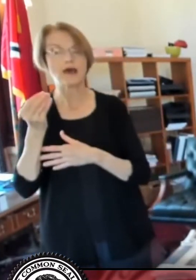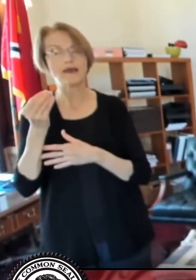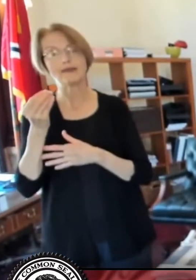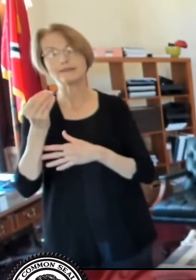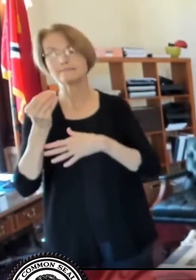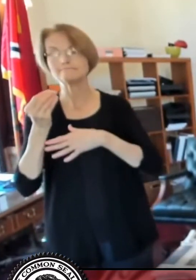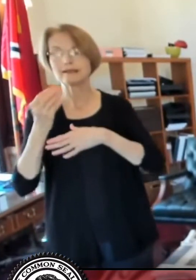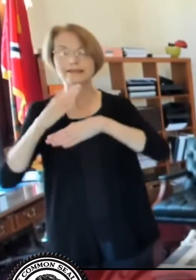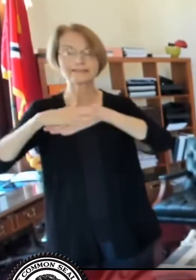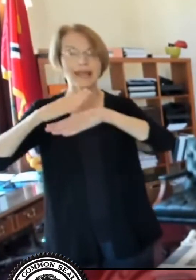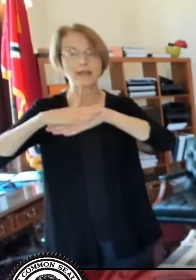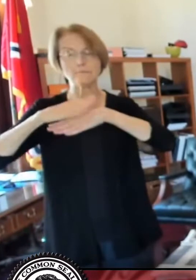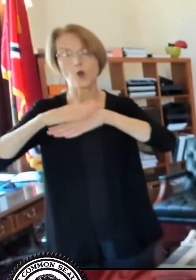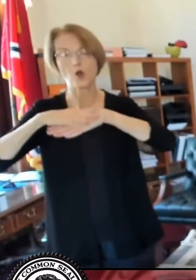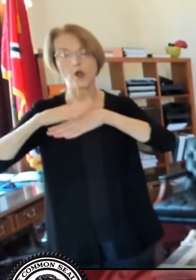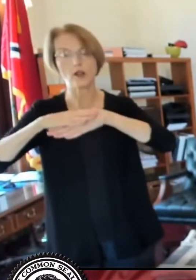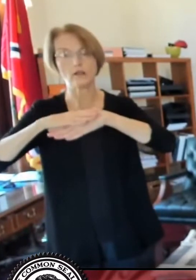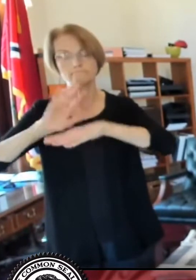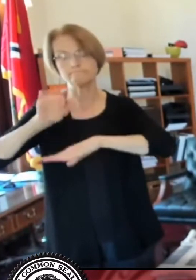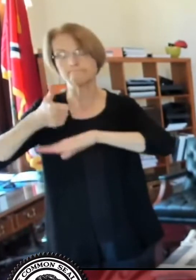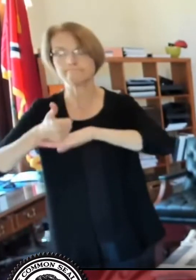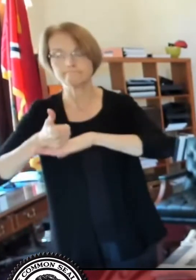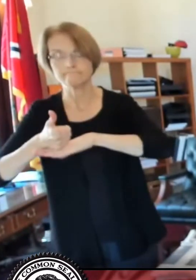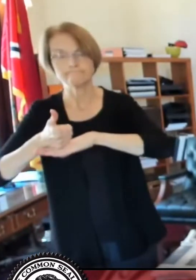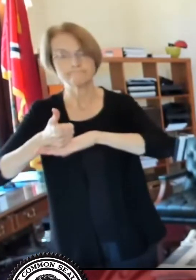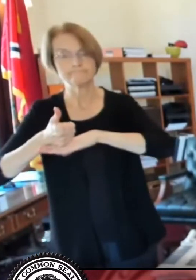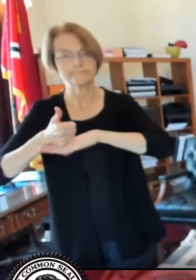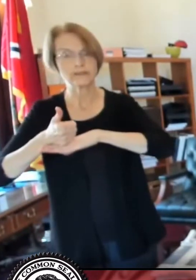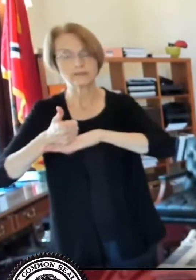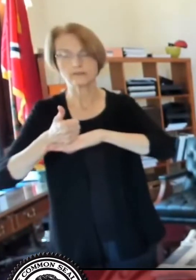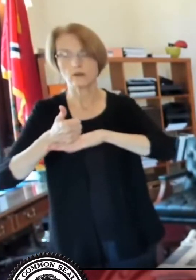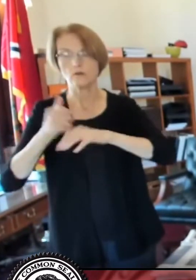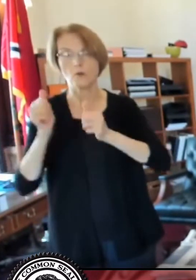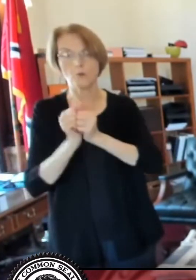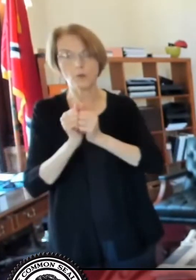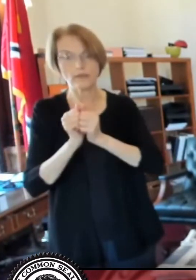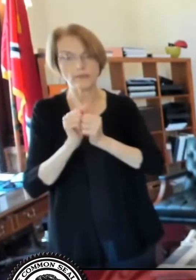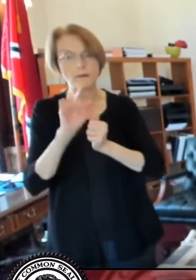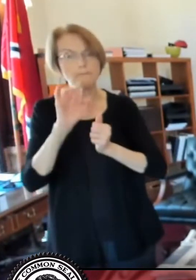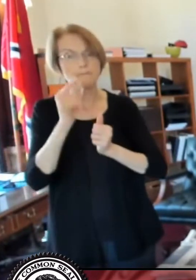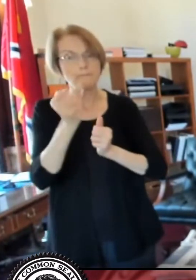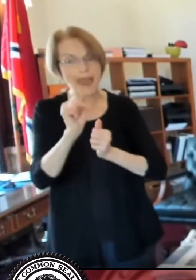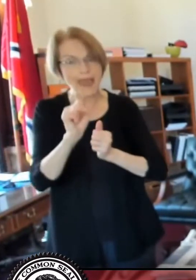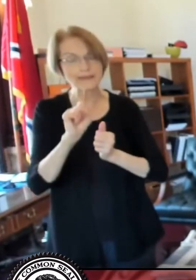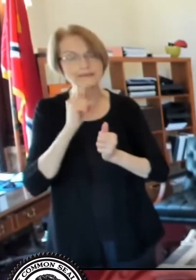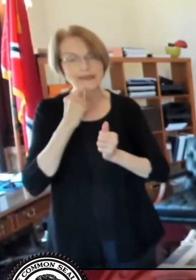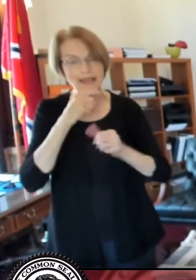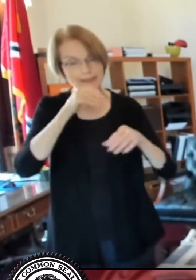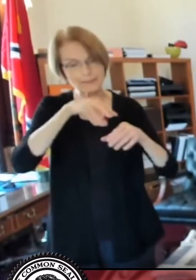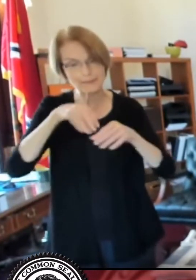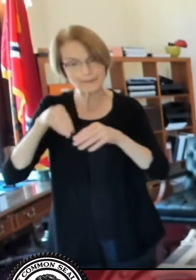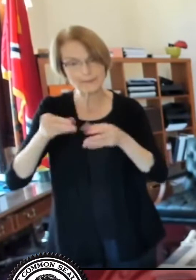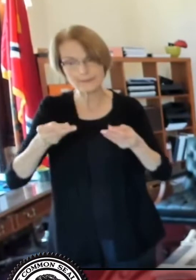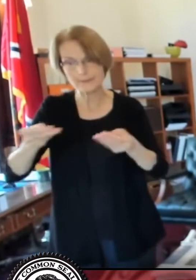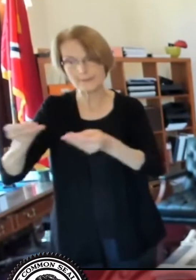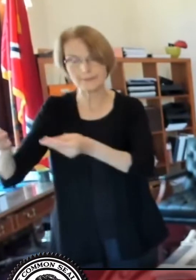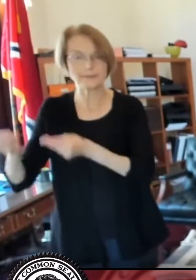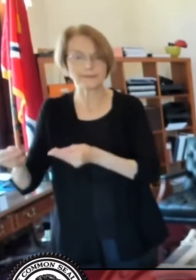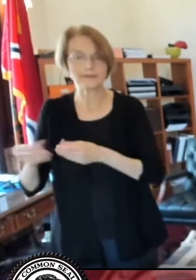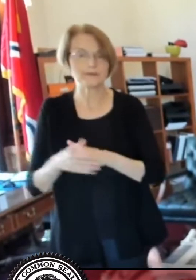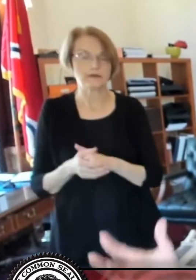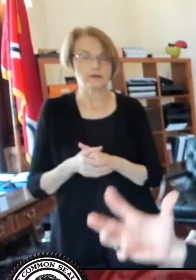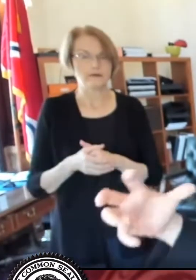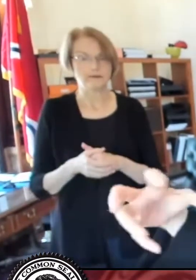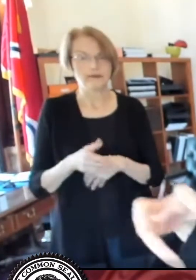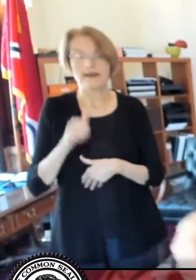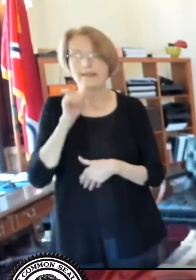the sidewalk with pre-packaged little bags of candy. So, you can't be having the